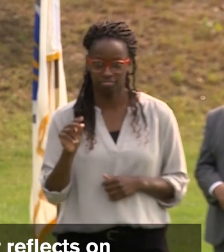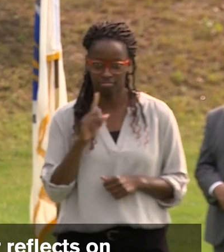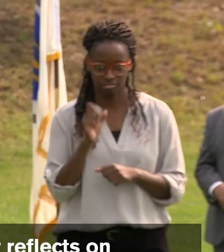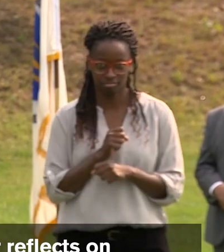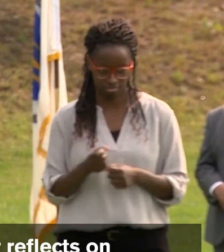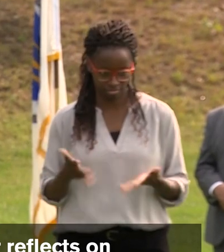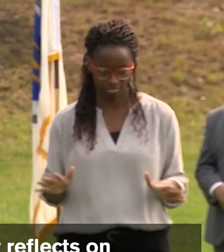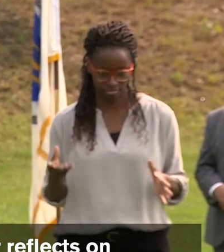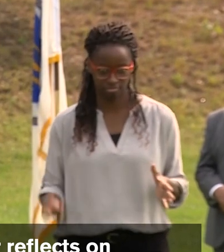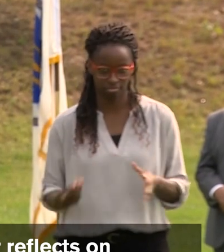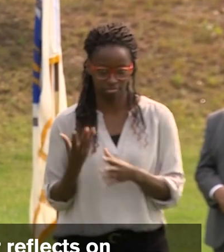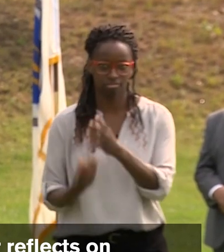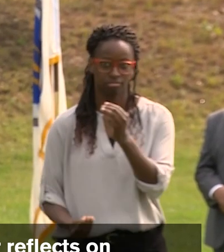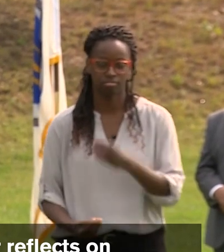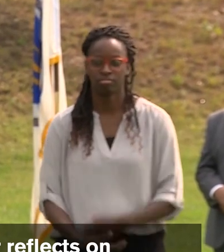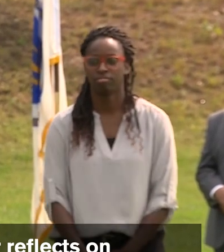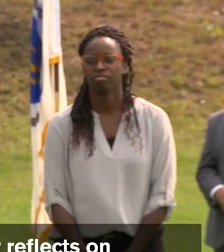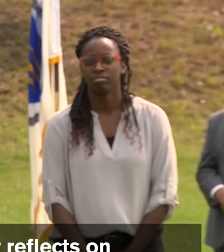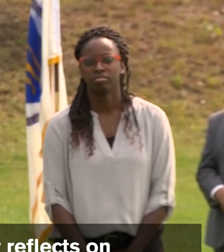that we could be approaching